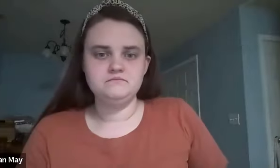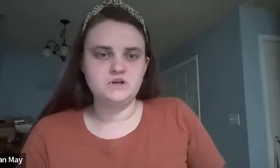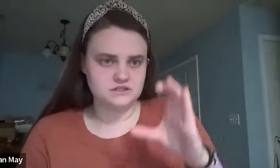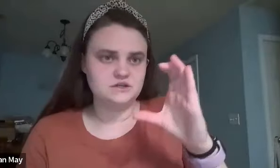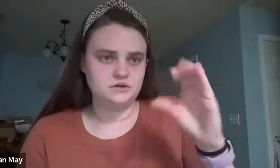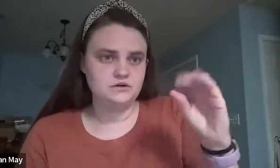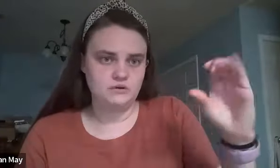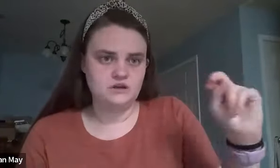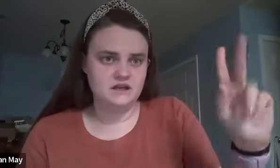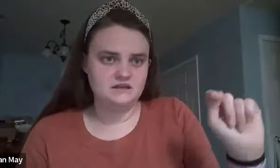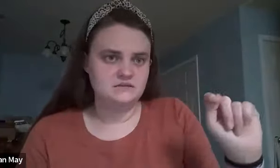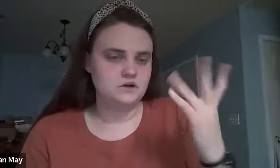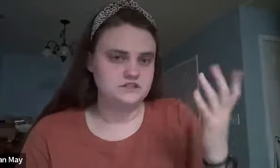But also coconut works too.